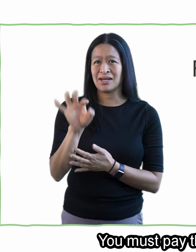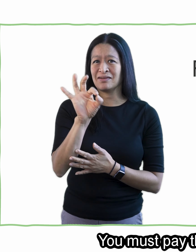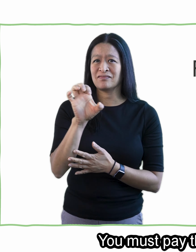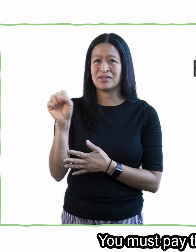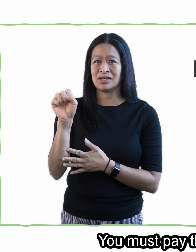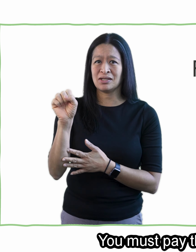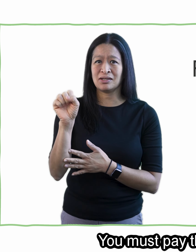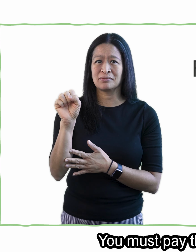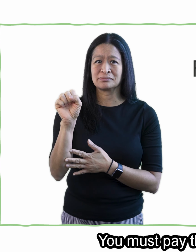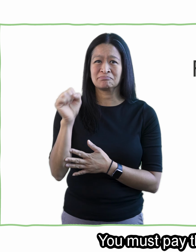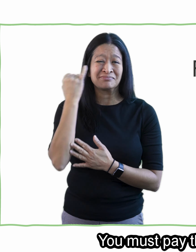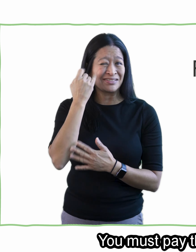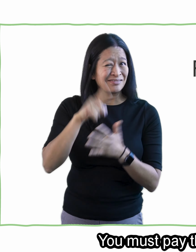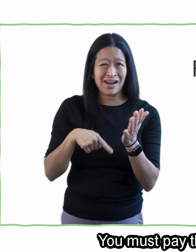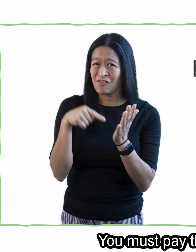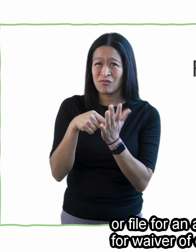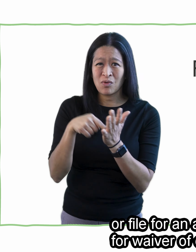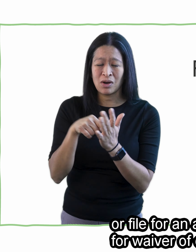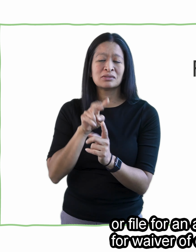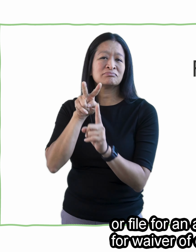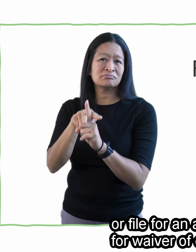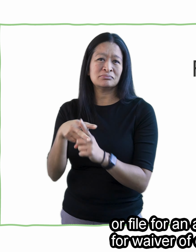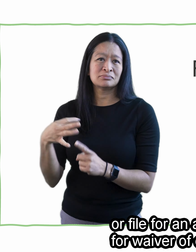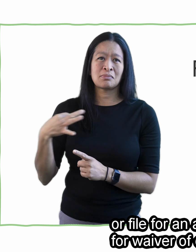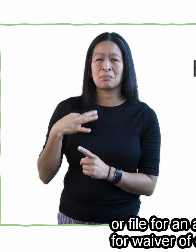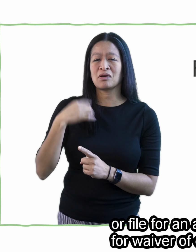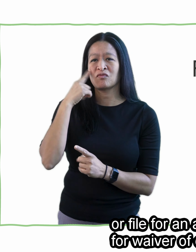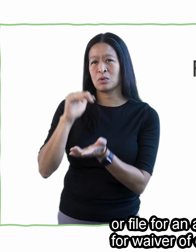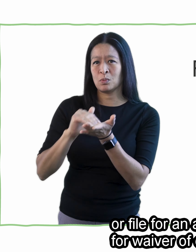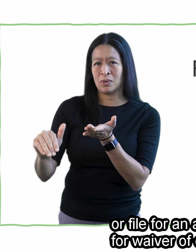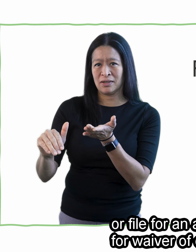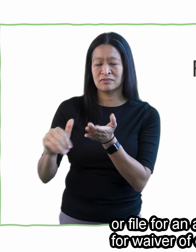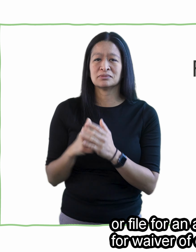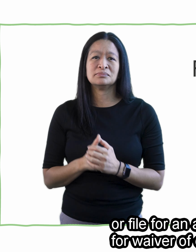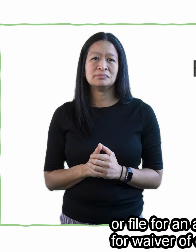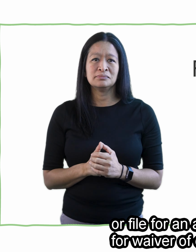must pay the filing fees or file for an application for waiver of court fees.